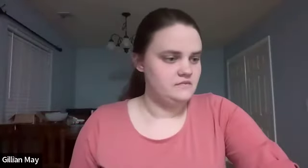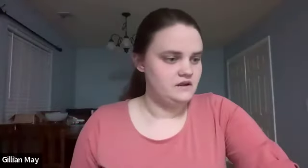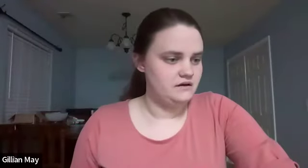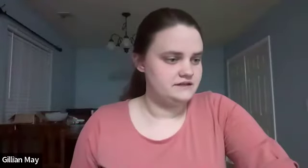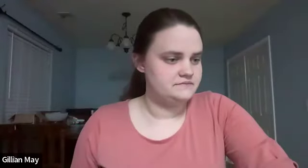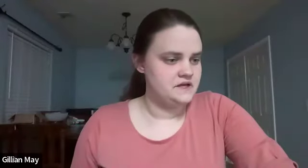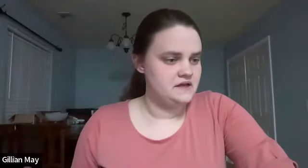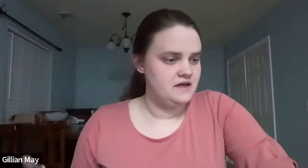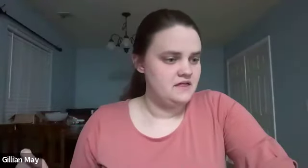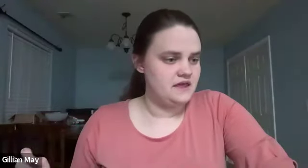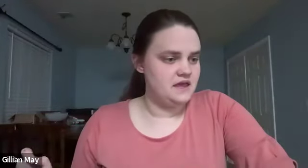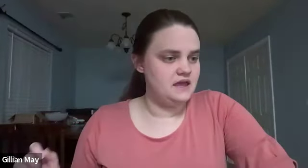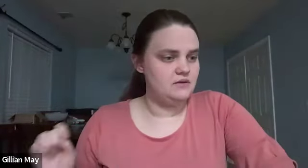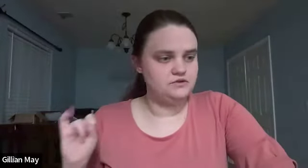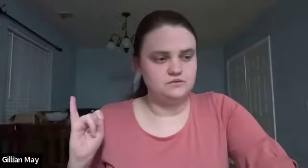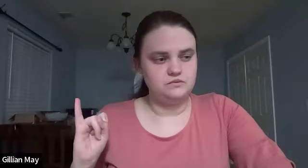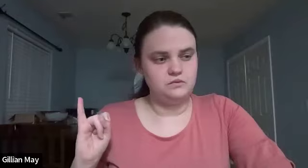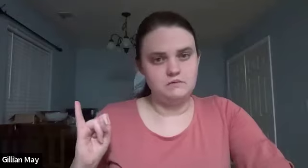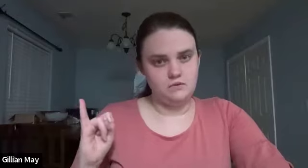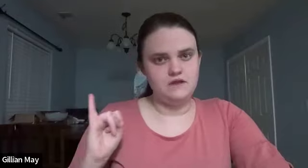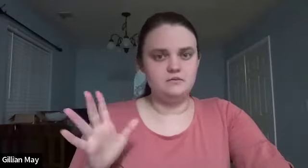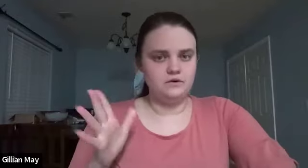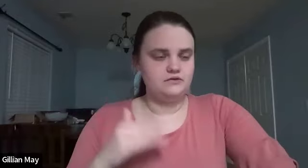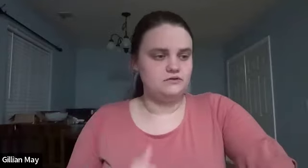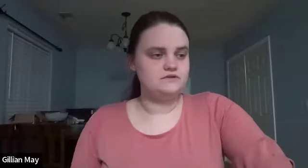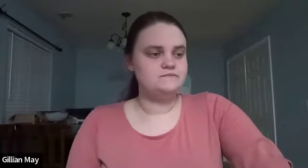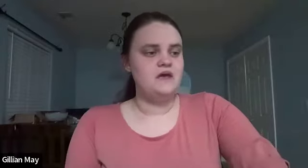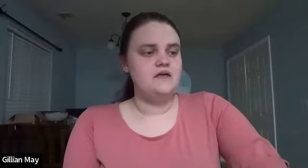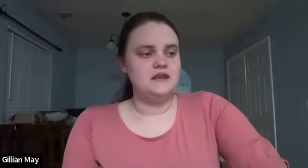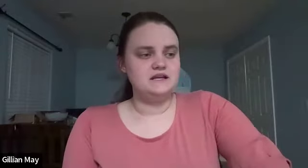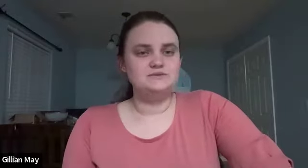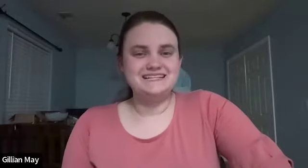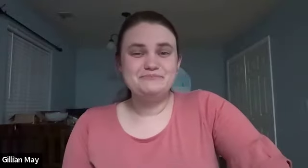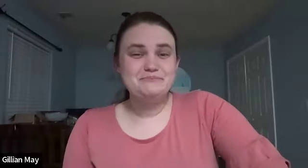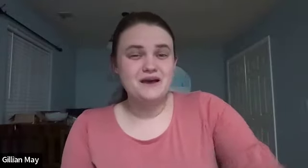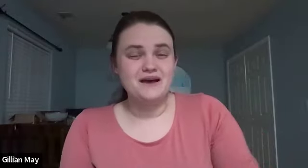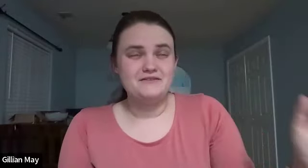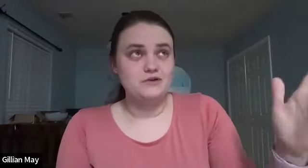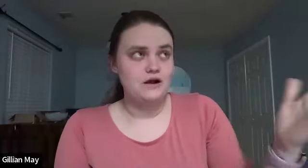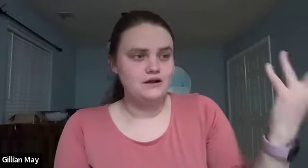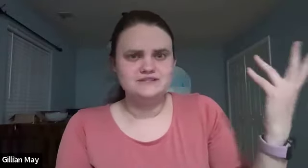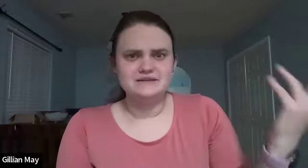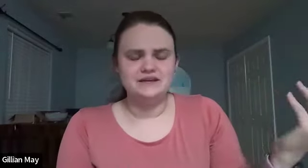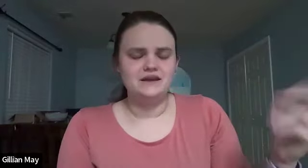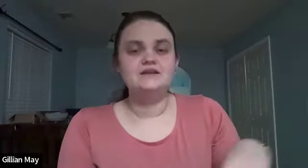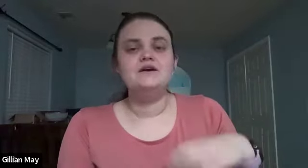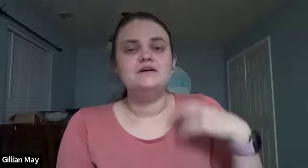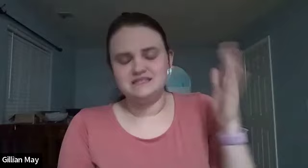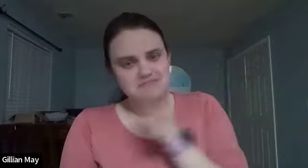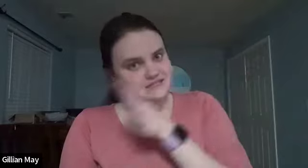All right. Then we'll do one more and then we'll go through those. The next one is frog. I almost said pig again. It's because it's